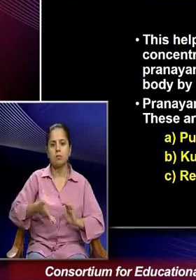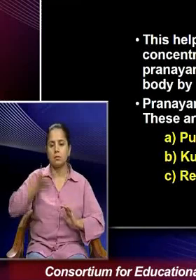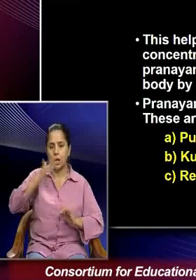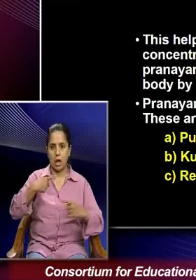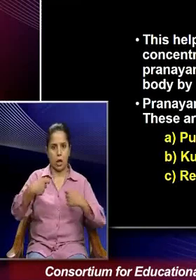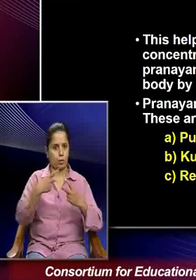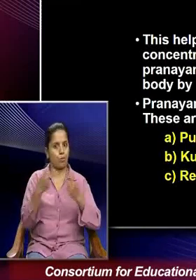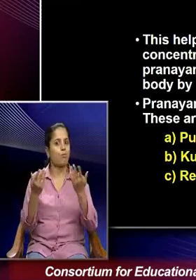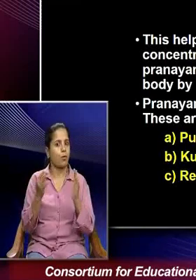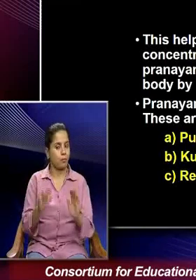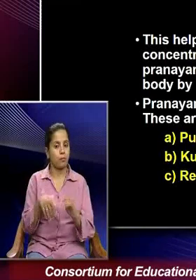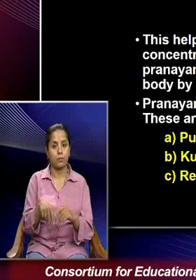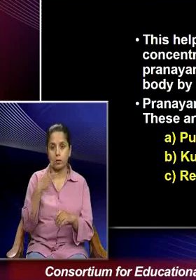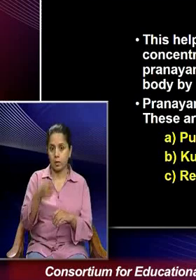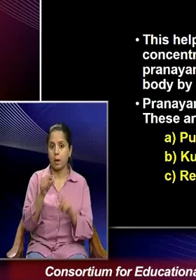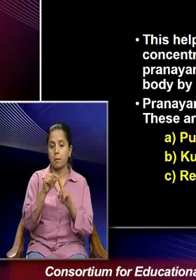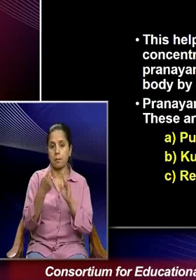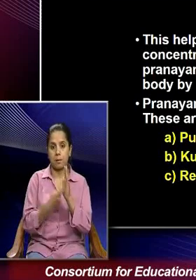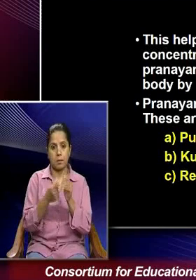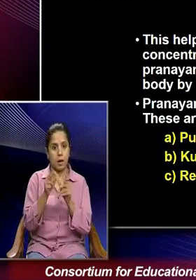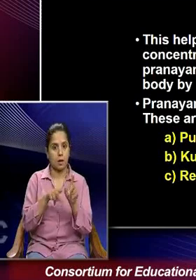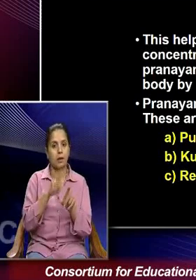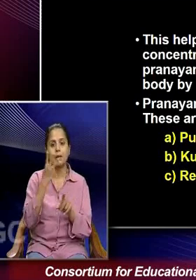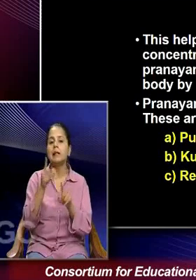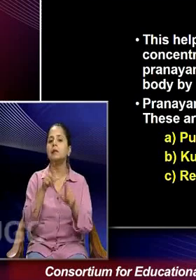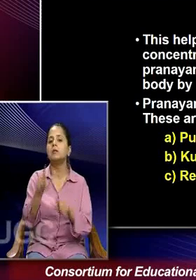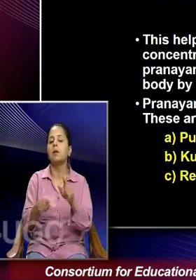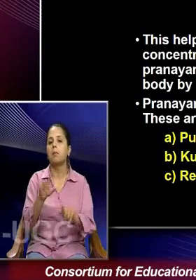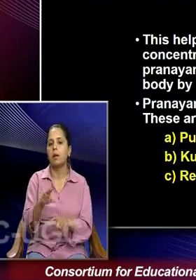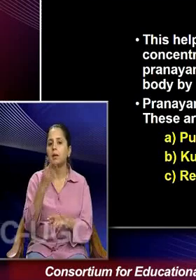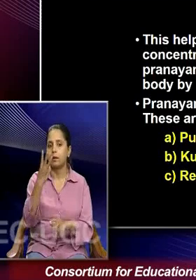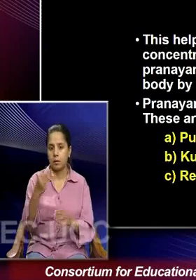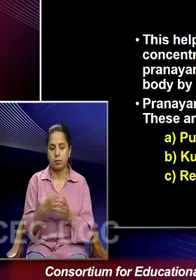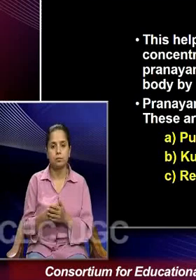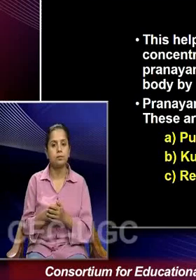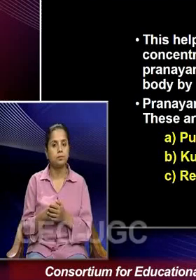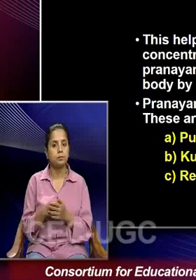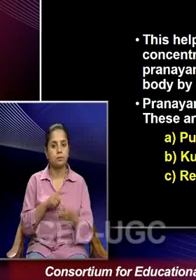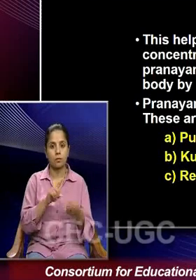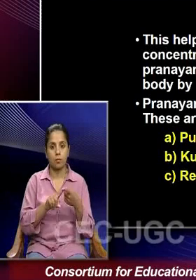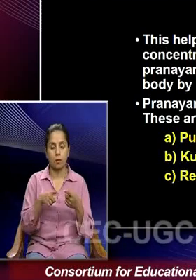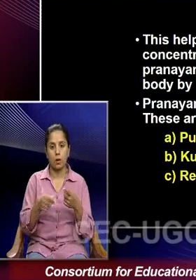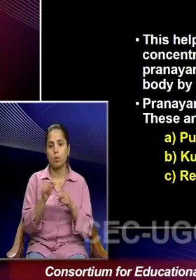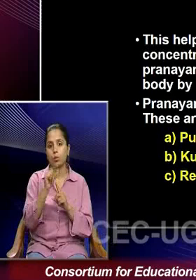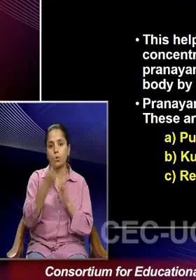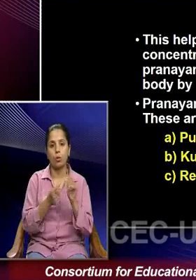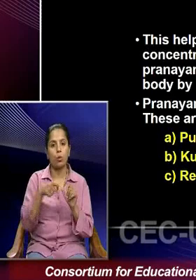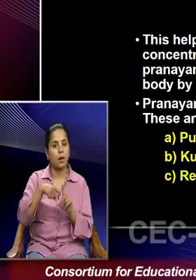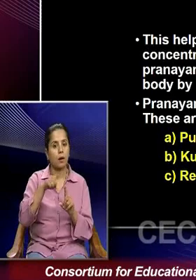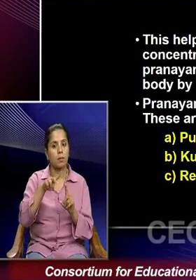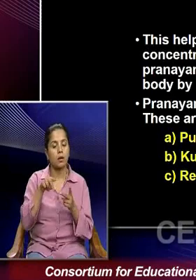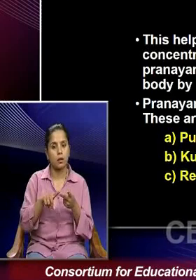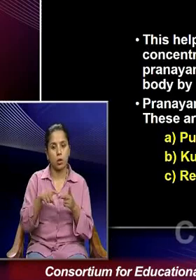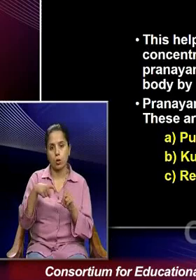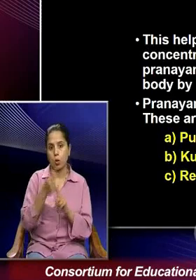So pranayam has 3 steps. These 3 steps are Purak,